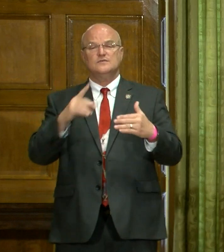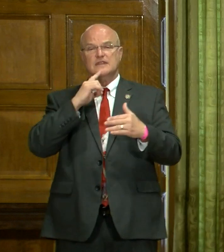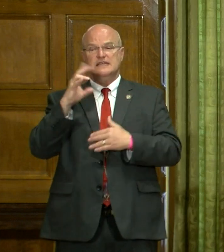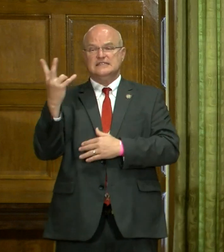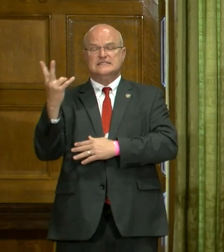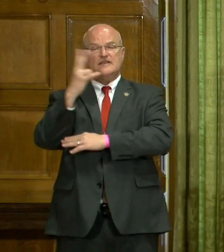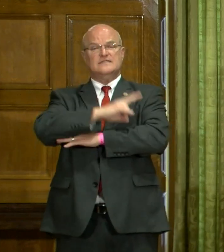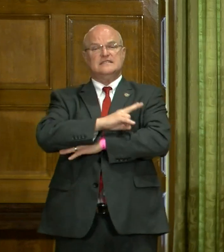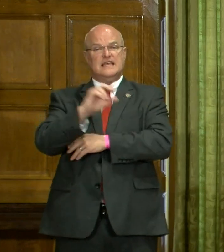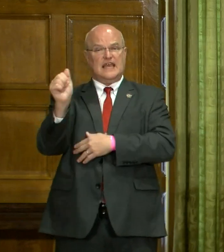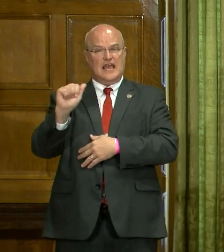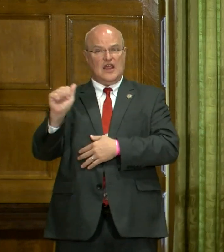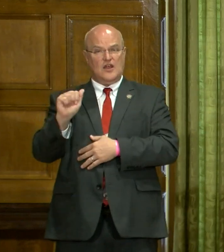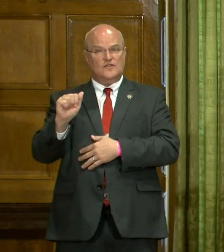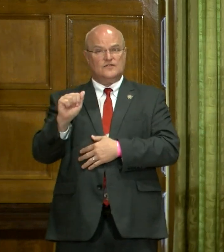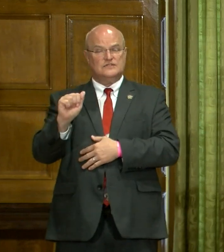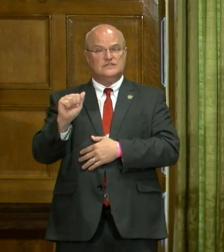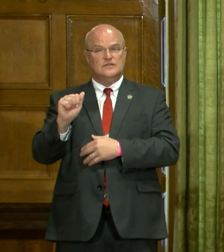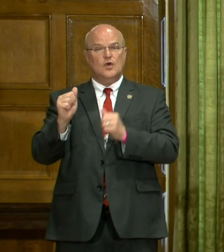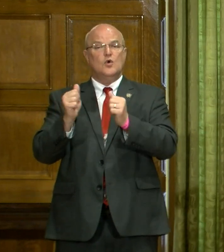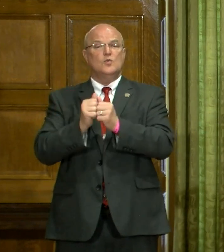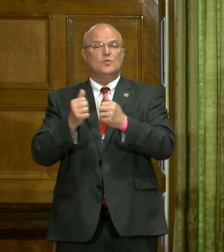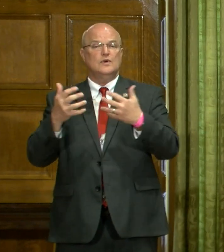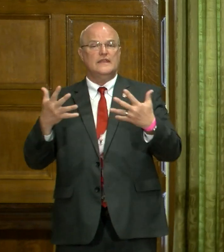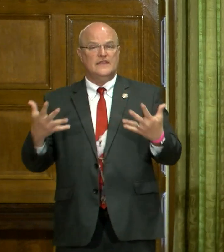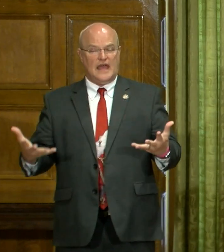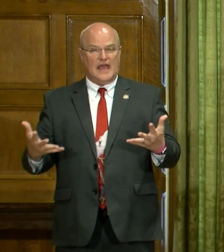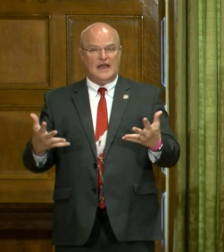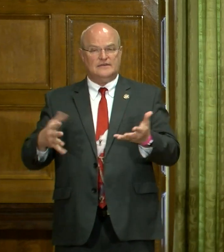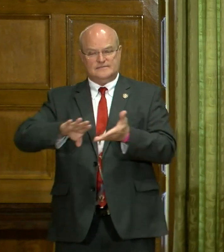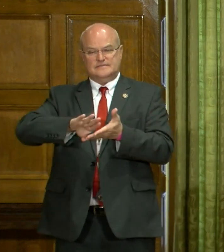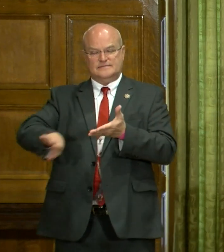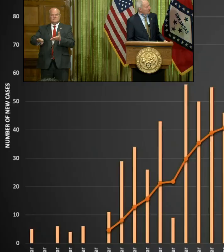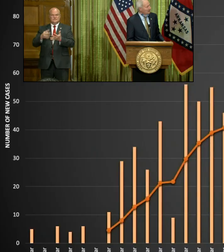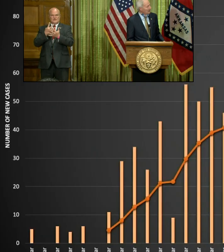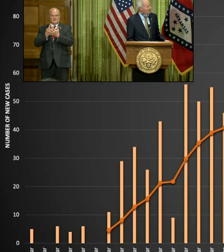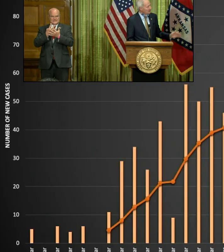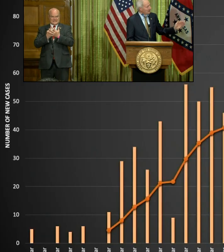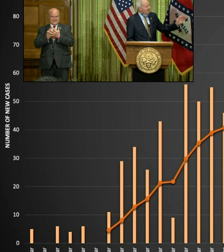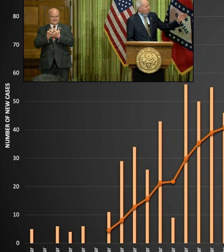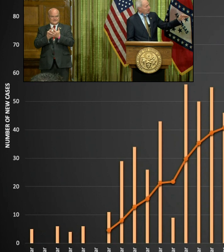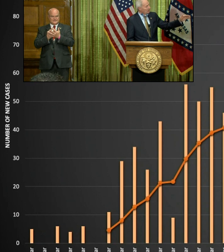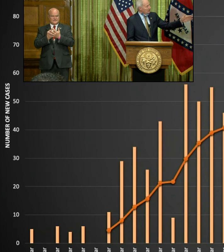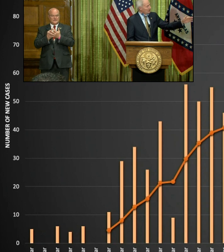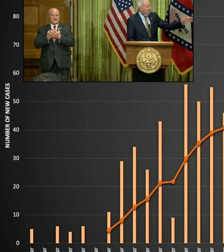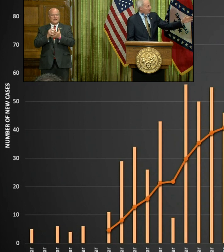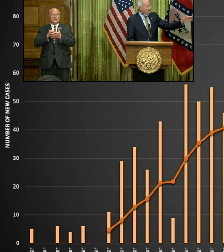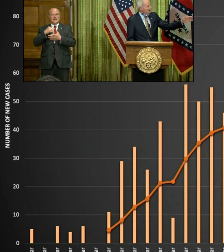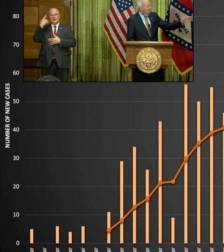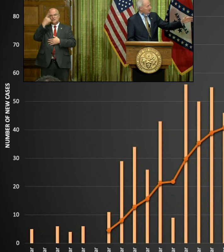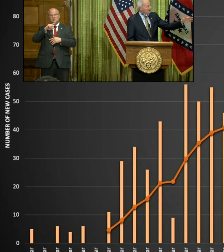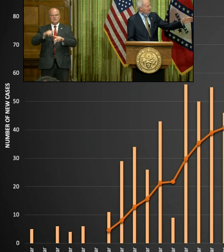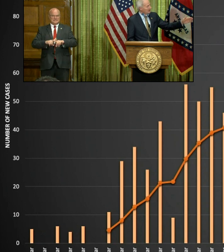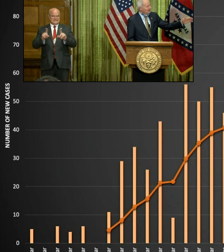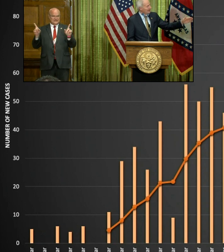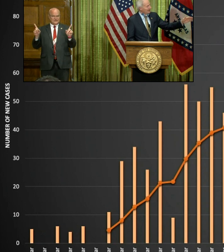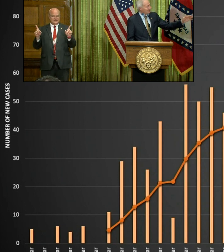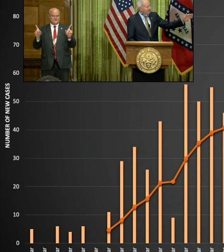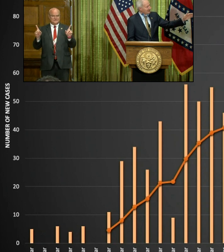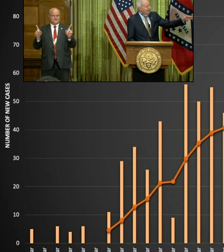the 7-day rolling average without excluding the correctional facilities, which looks a little bit